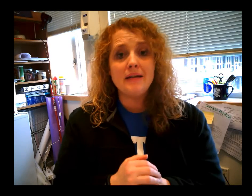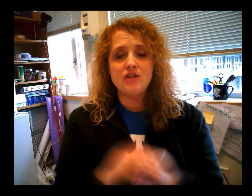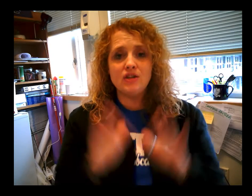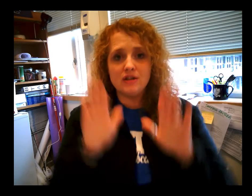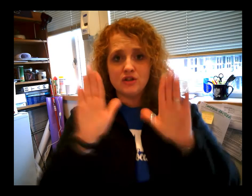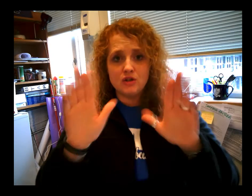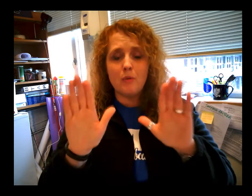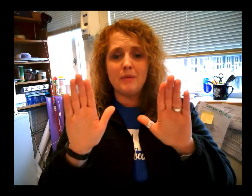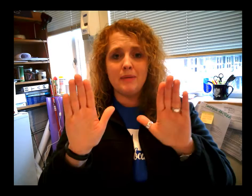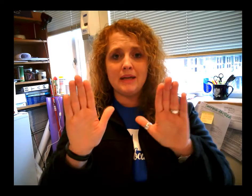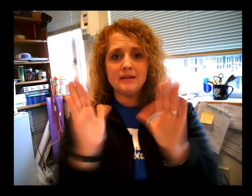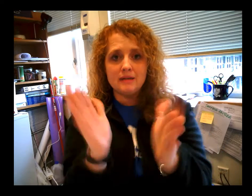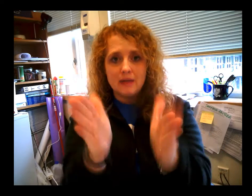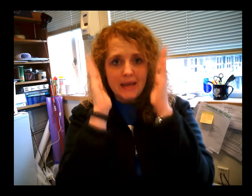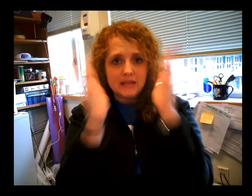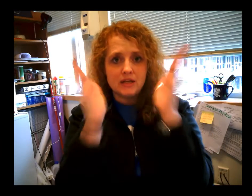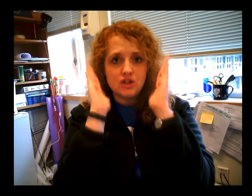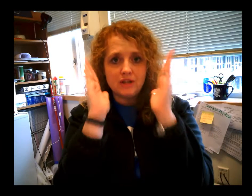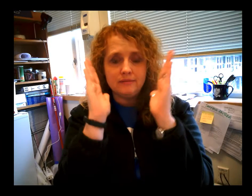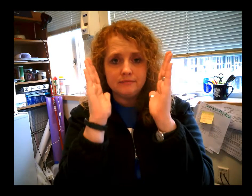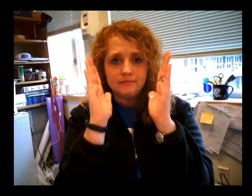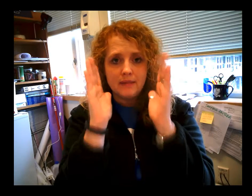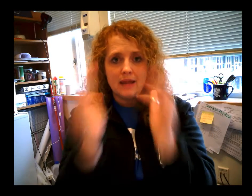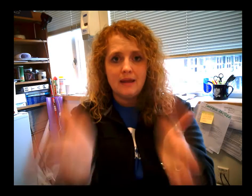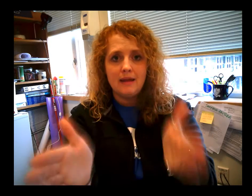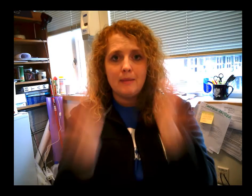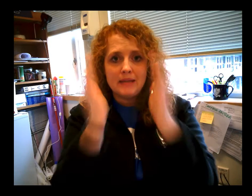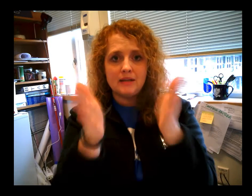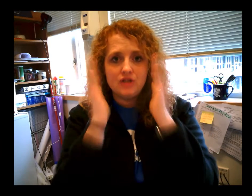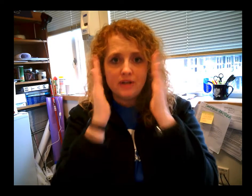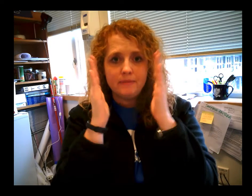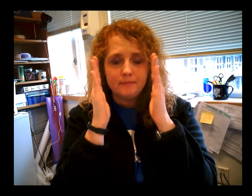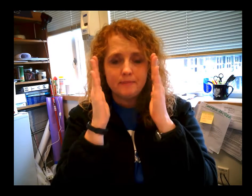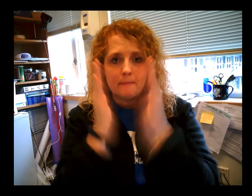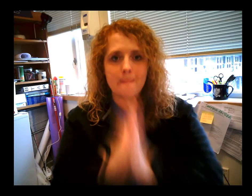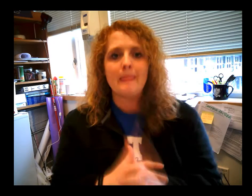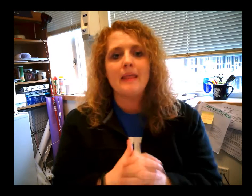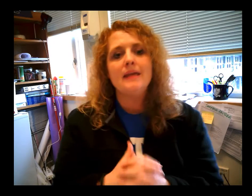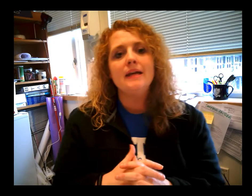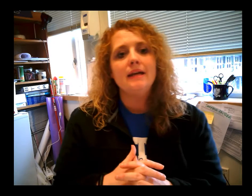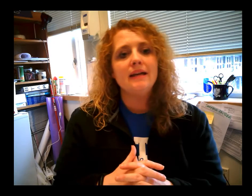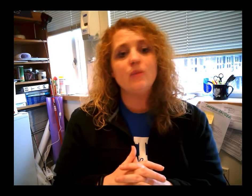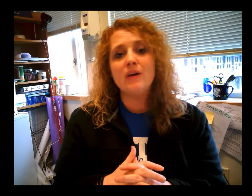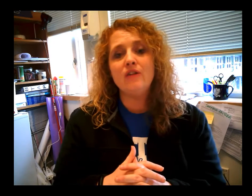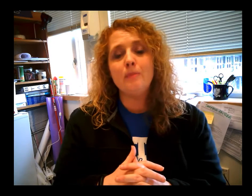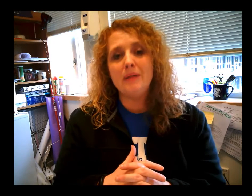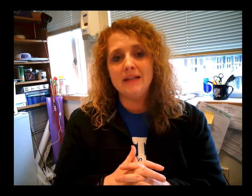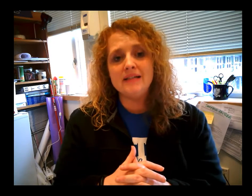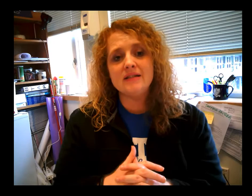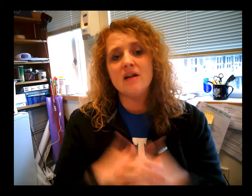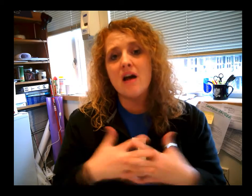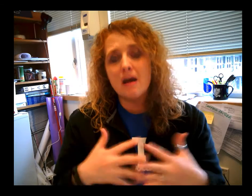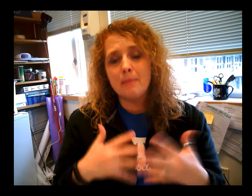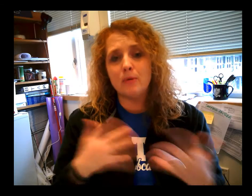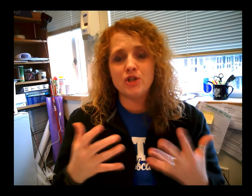attention is 2 open B's. Pay attention, pay attention. Next one is police, cop, or